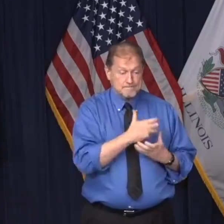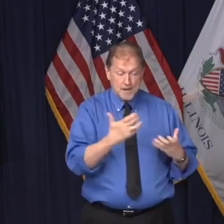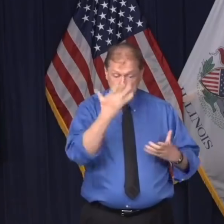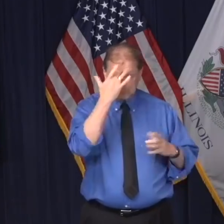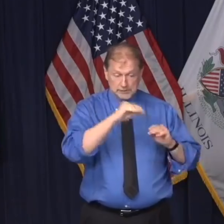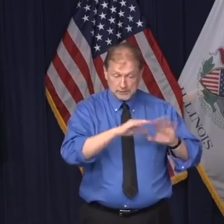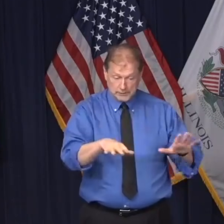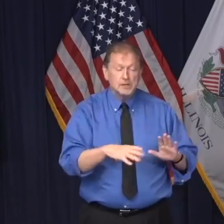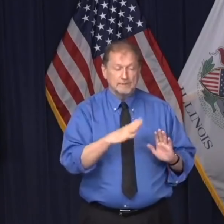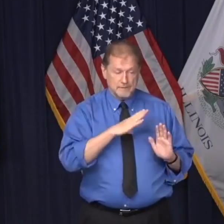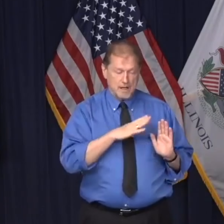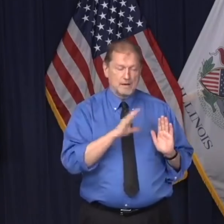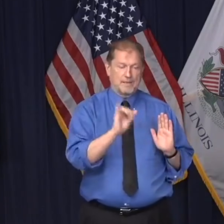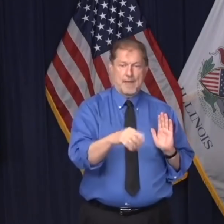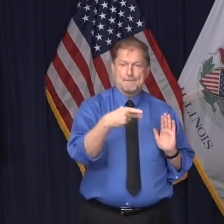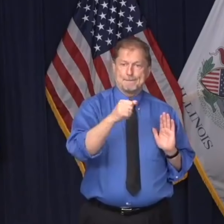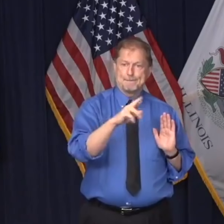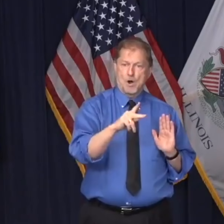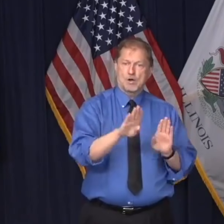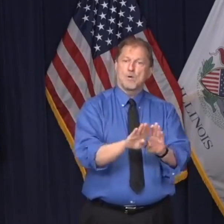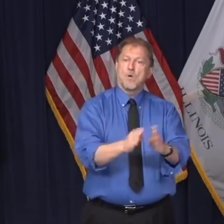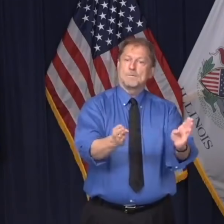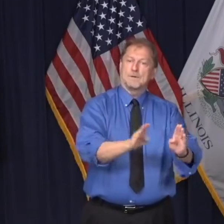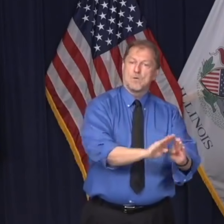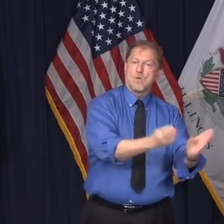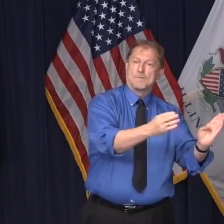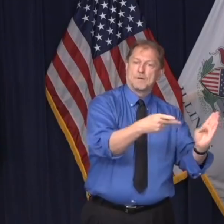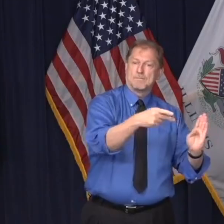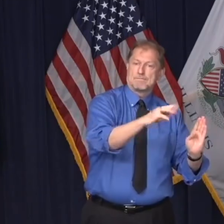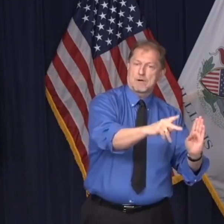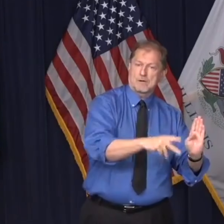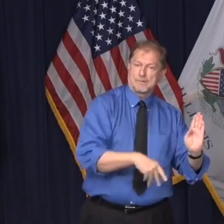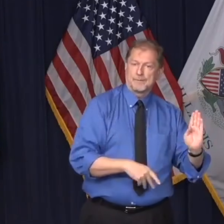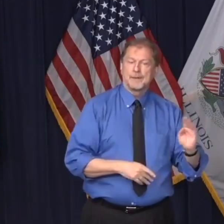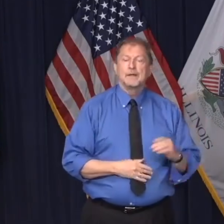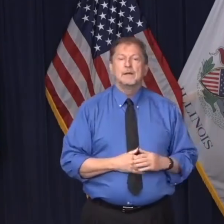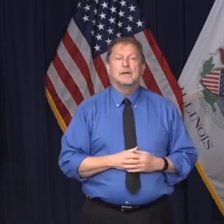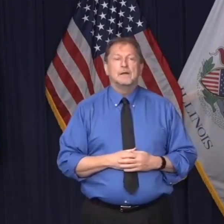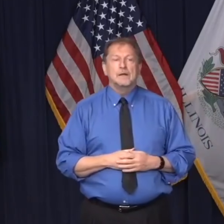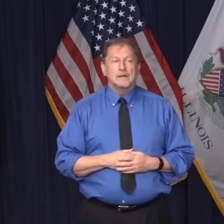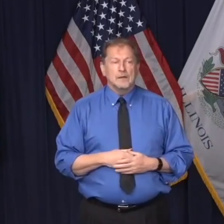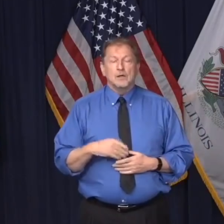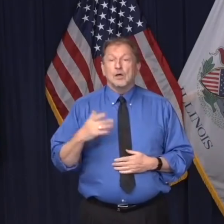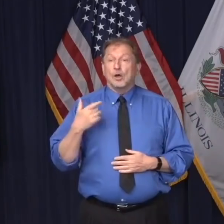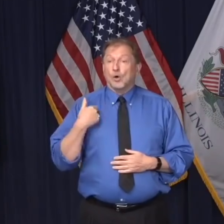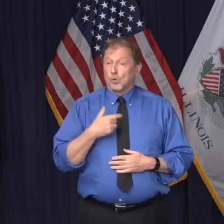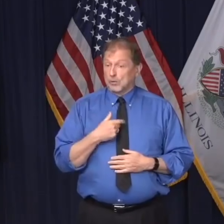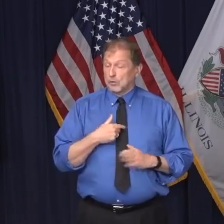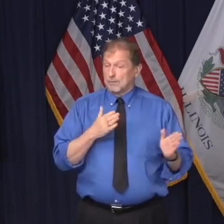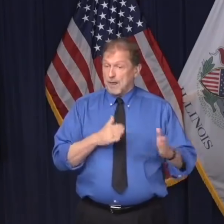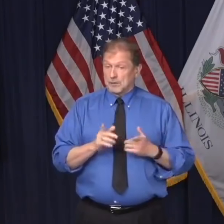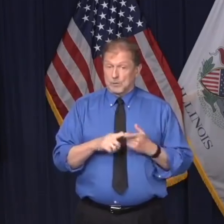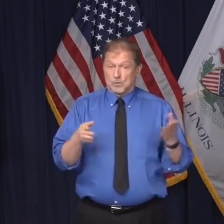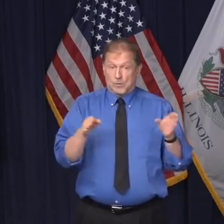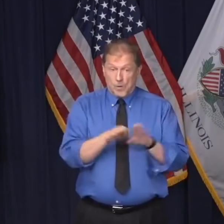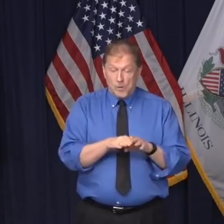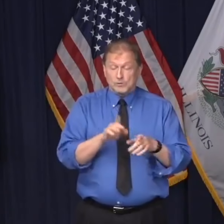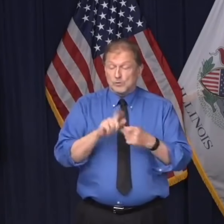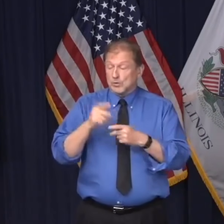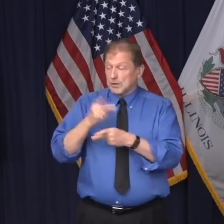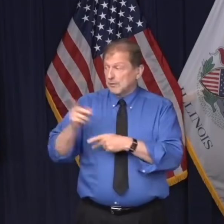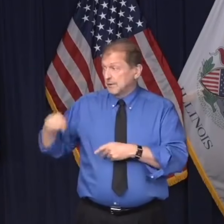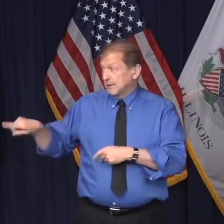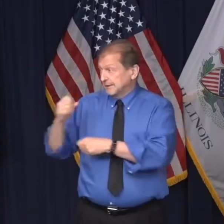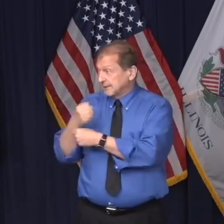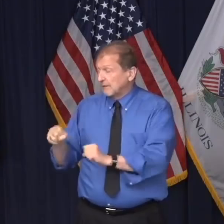we've opened those, we are opening those state parks, which had been closed in part to keep the residents or other visitors safe, but also to keep the